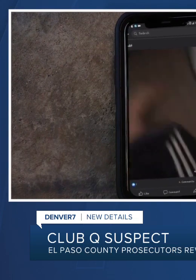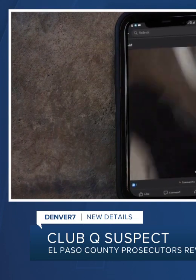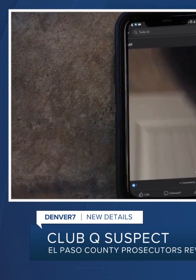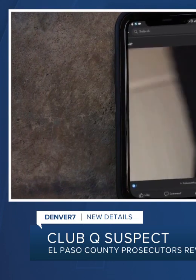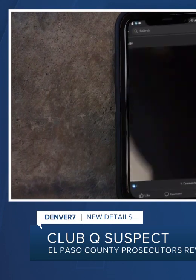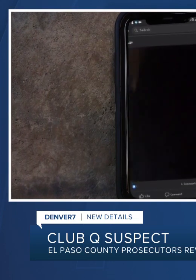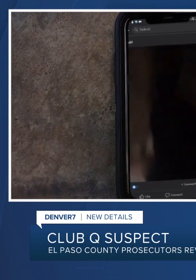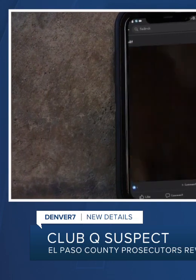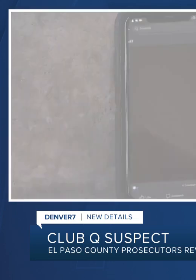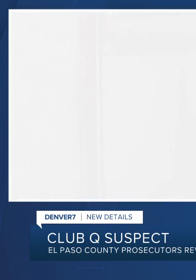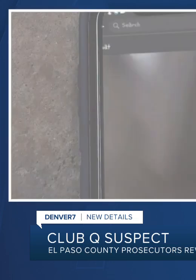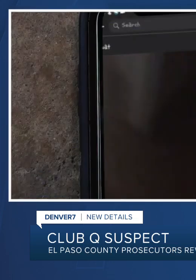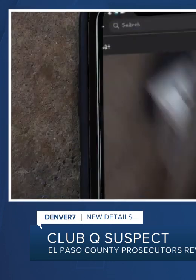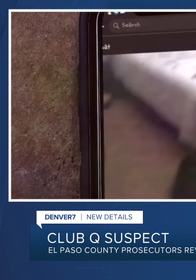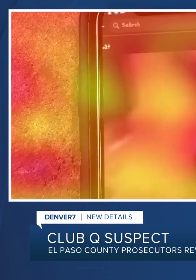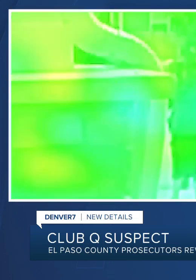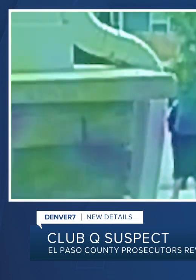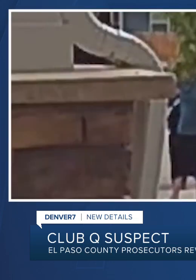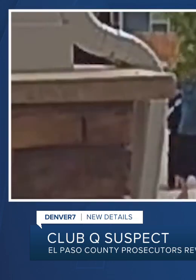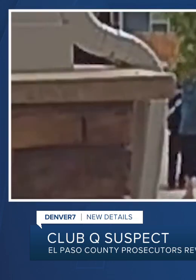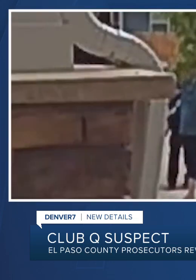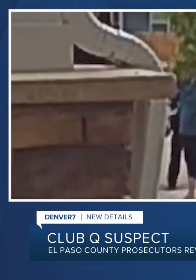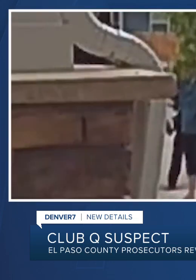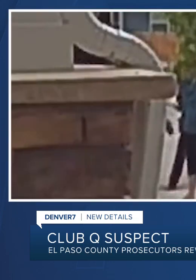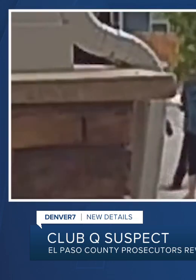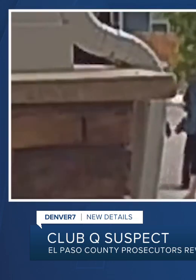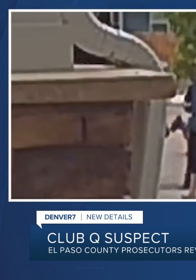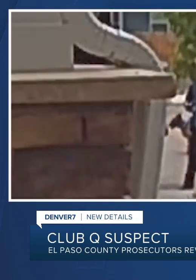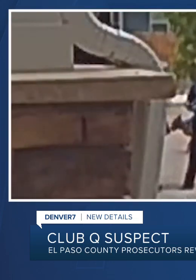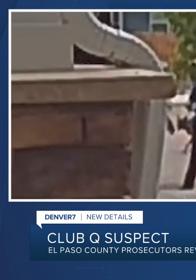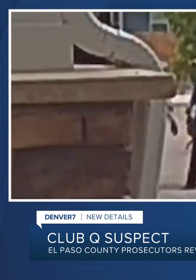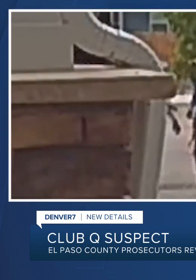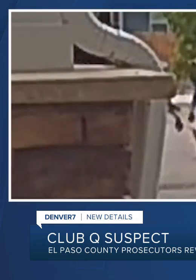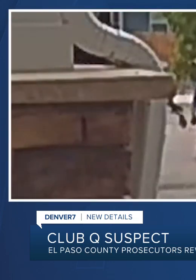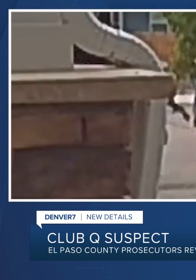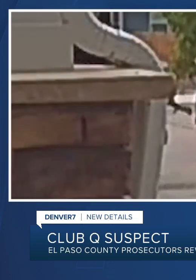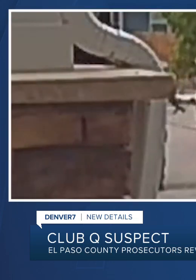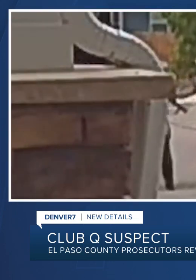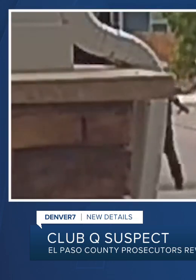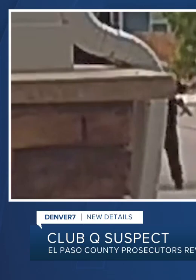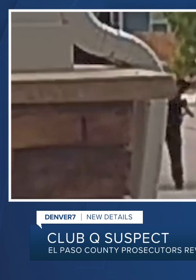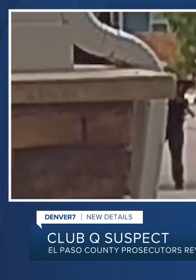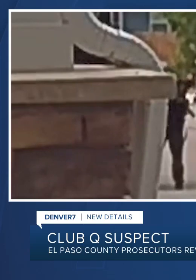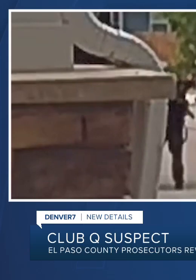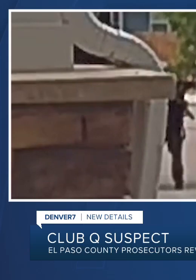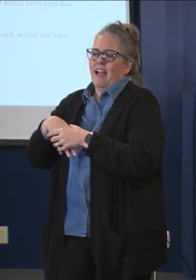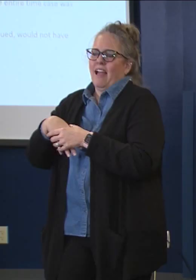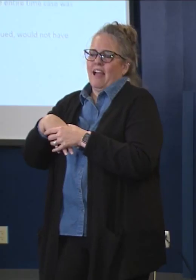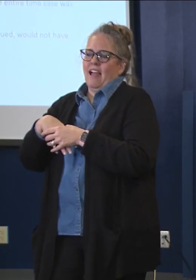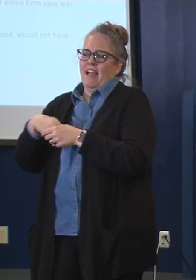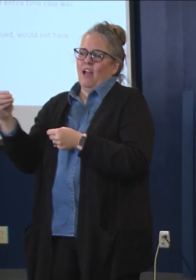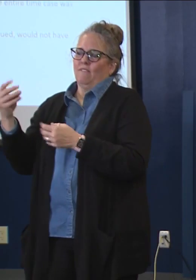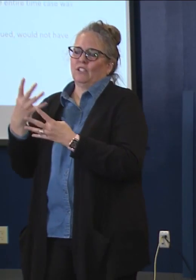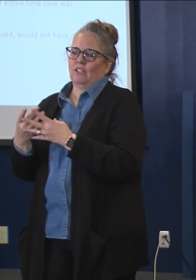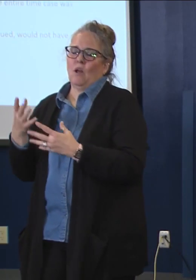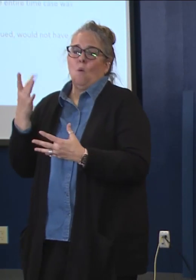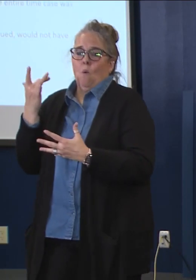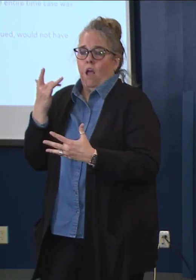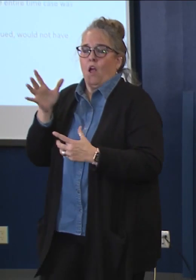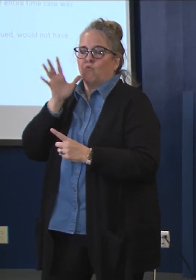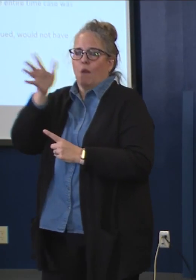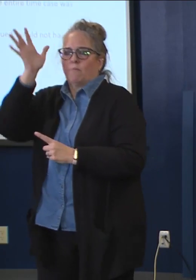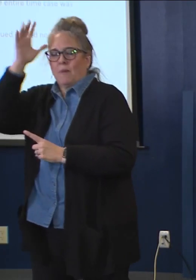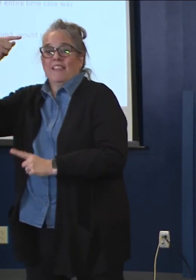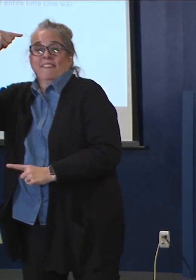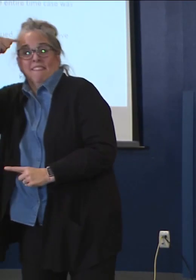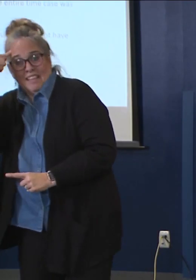prosecutors say that's largely because the suspect's family refused to testify and dodged subpoenas from the court. Whatever led to the